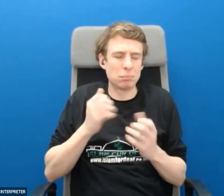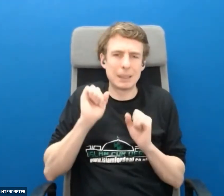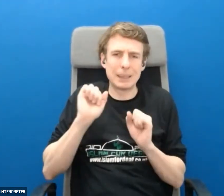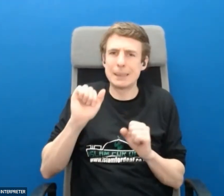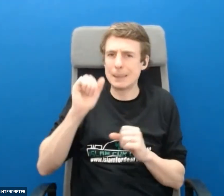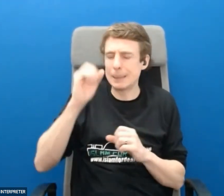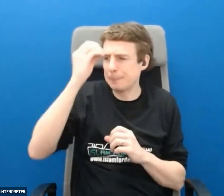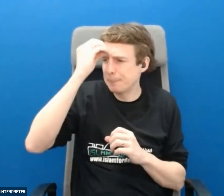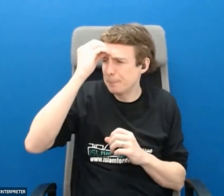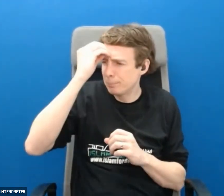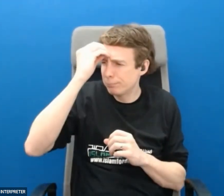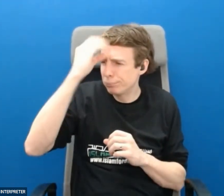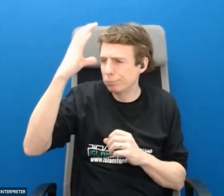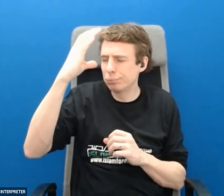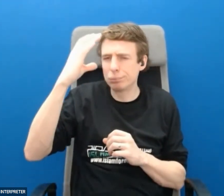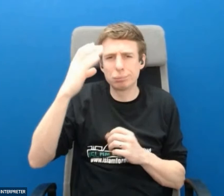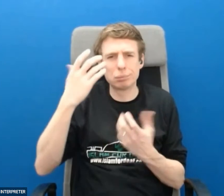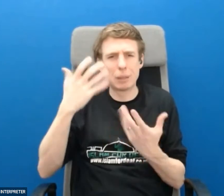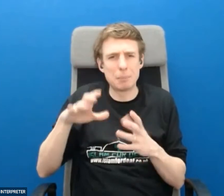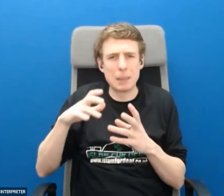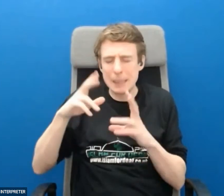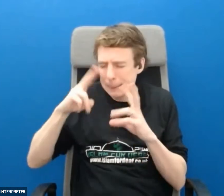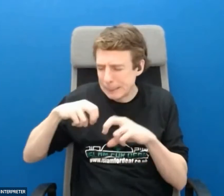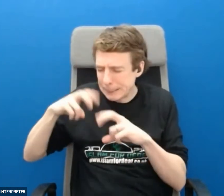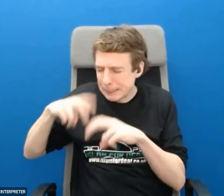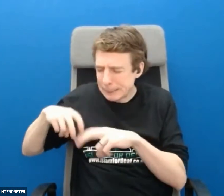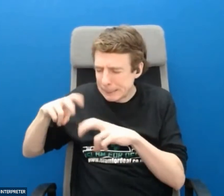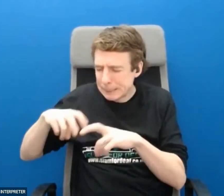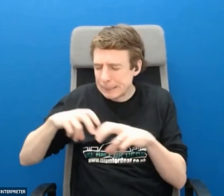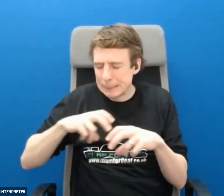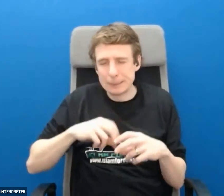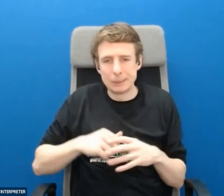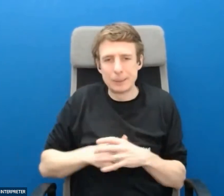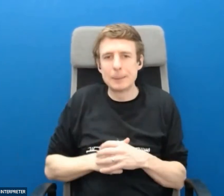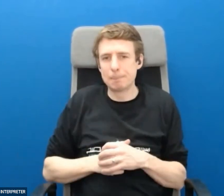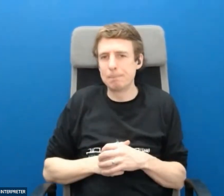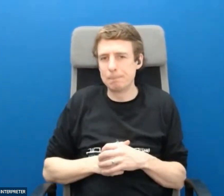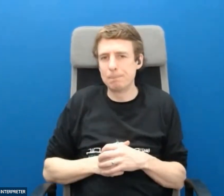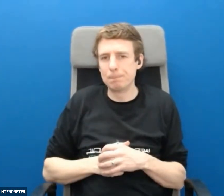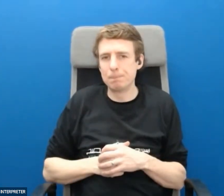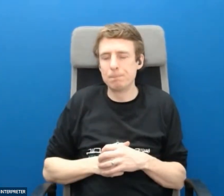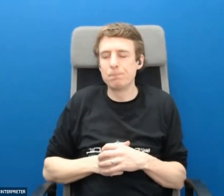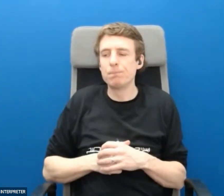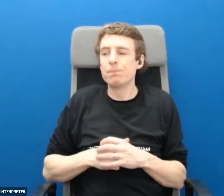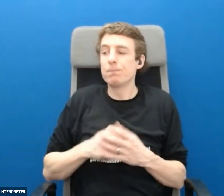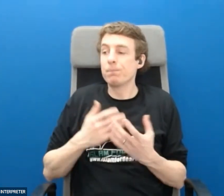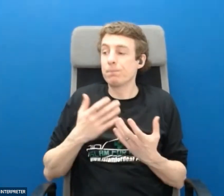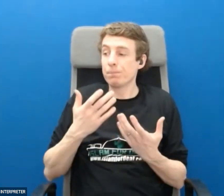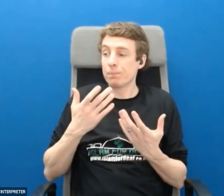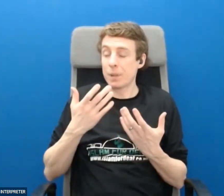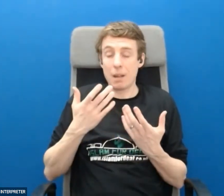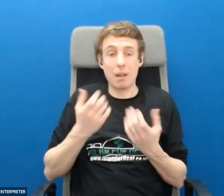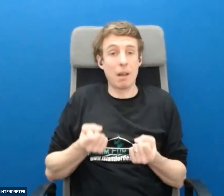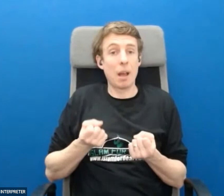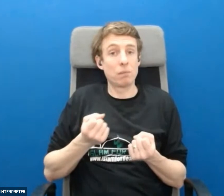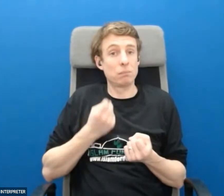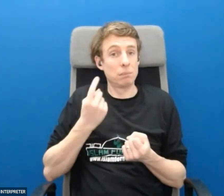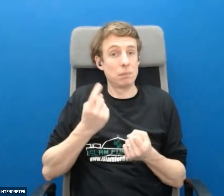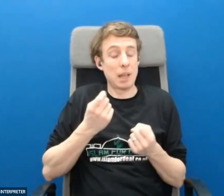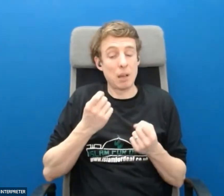books of explanation of Quran. He has a very famous explanation